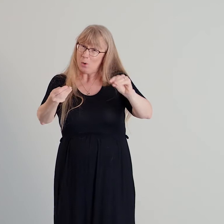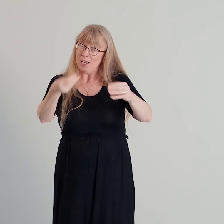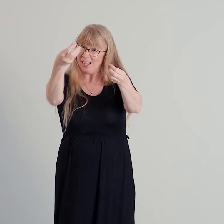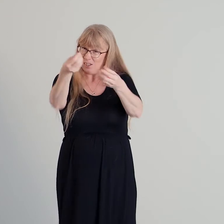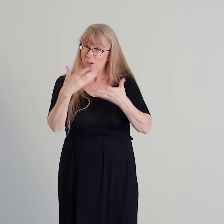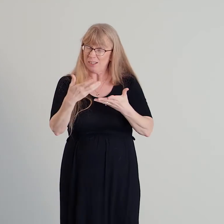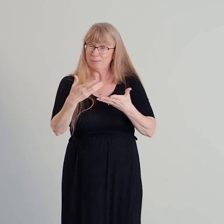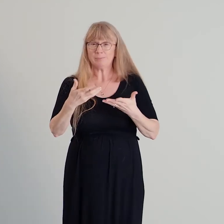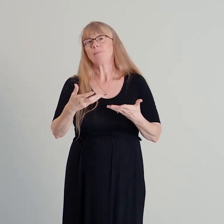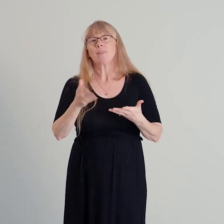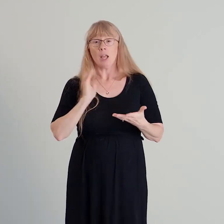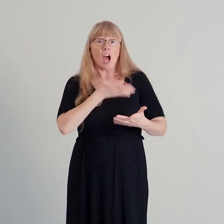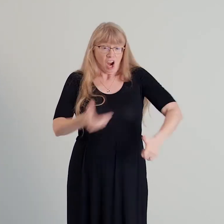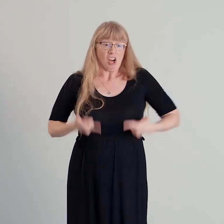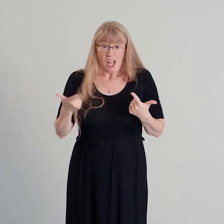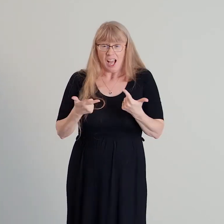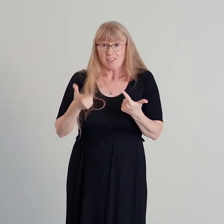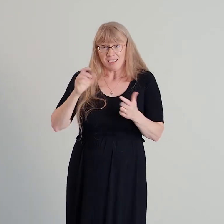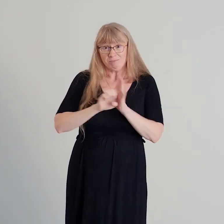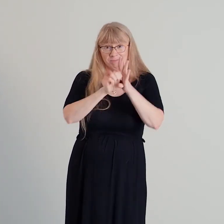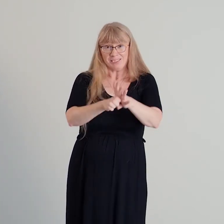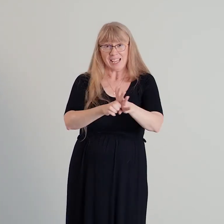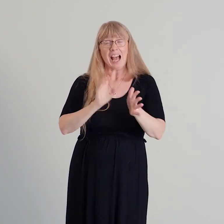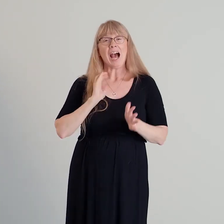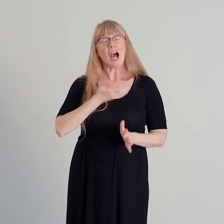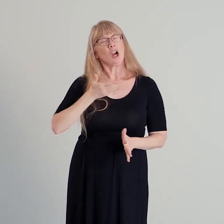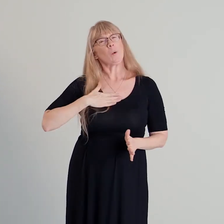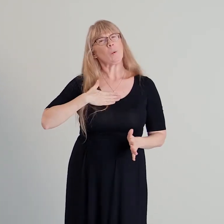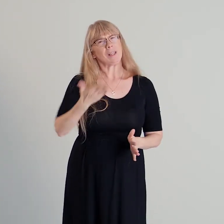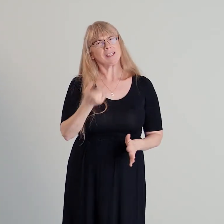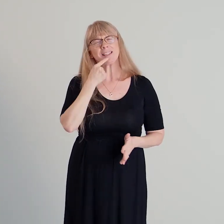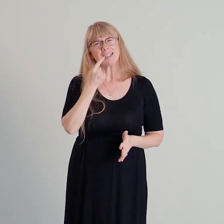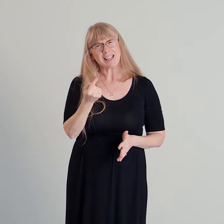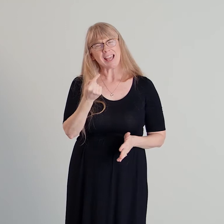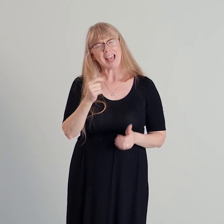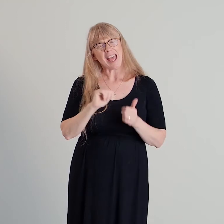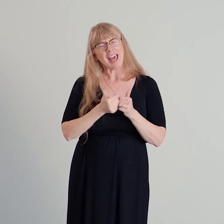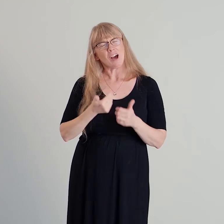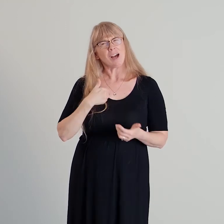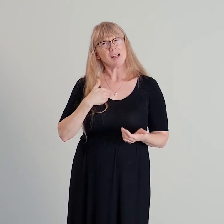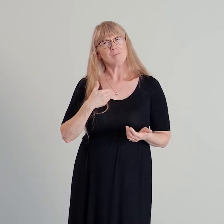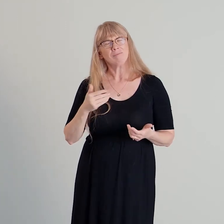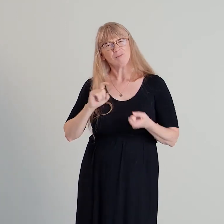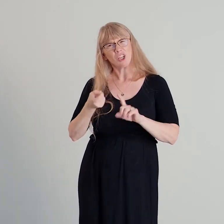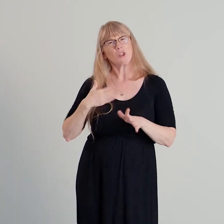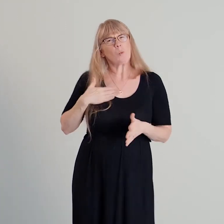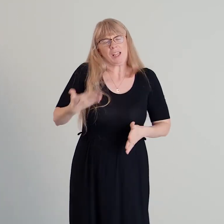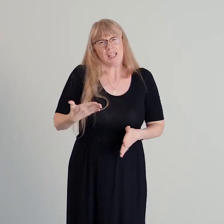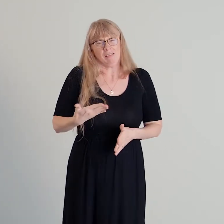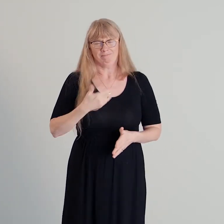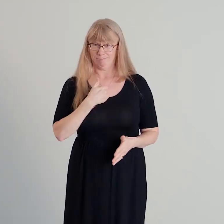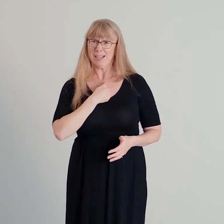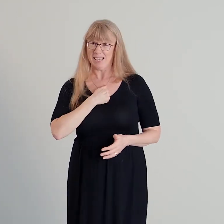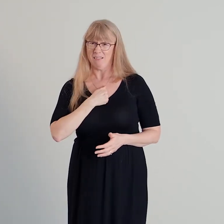us really had to do with our lives. It has to do with our willingness to say, how am I willing to change who I